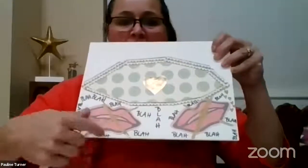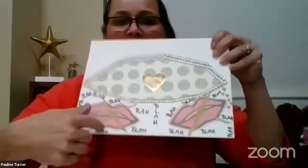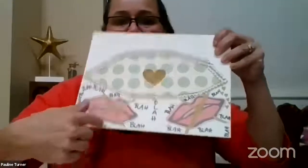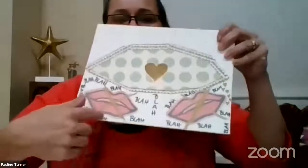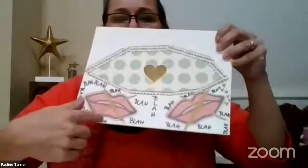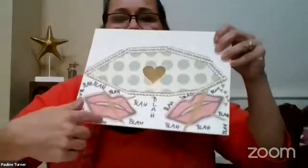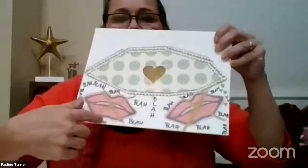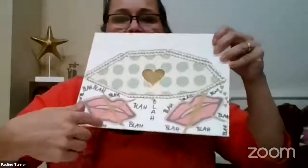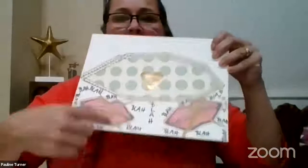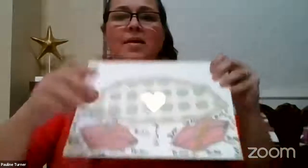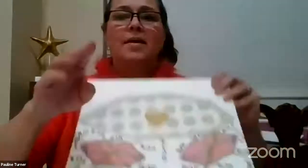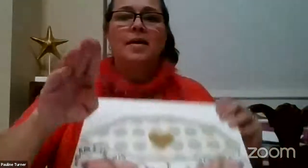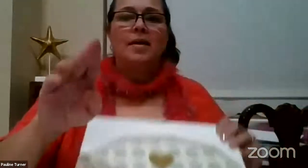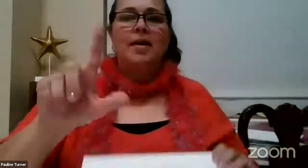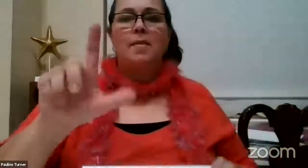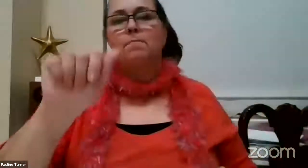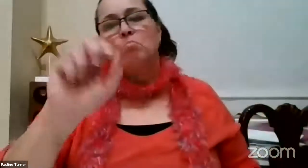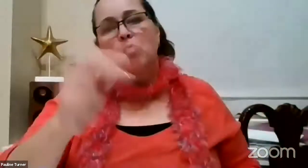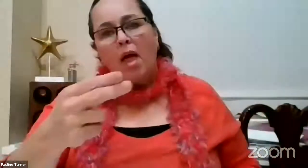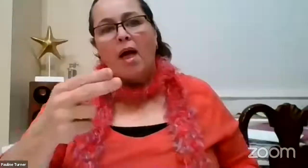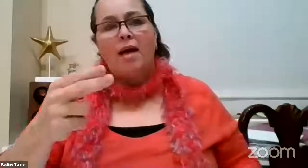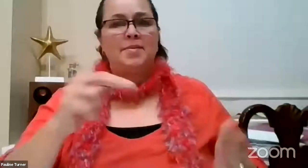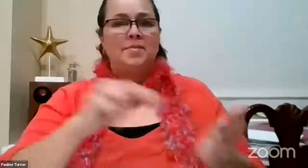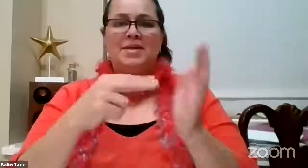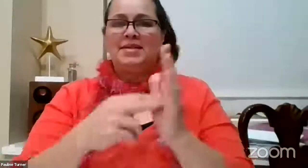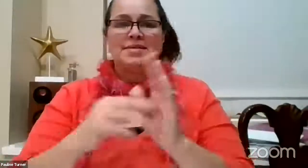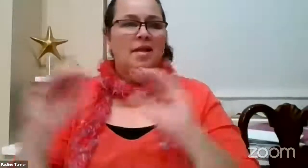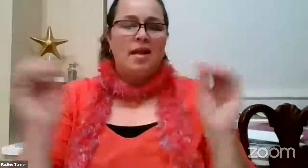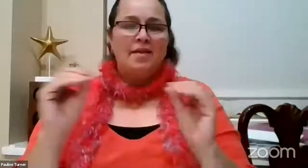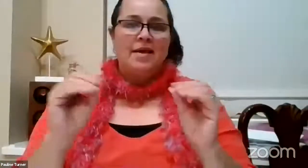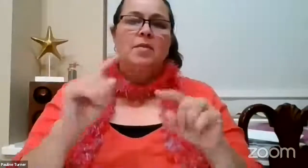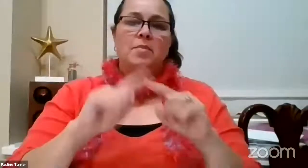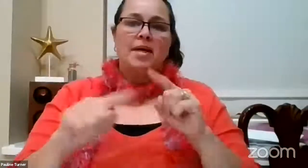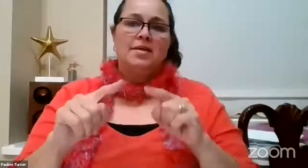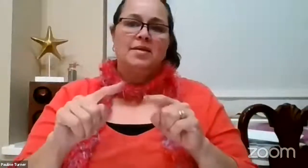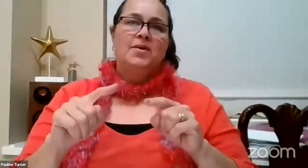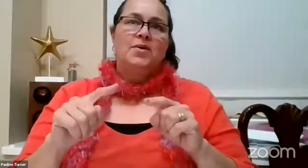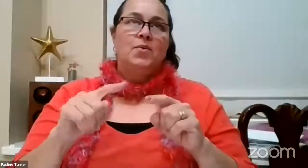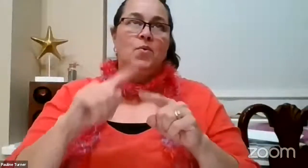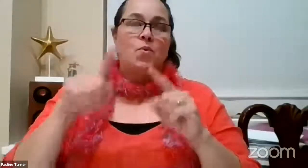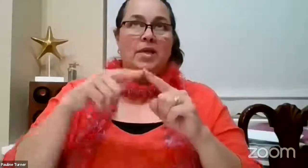So you're going to clean up this disaster zone? See my partner. There's